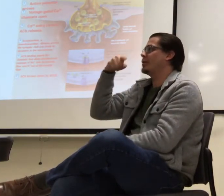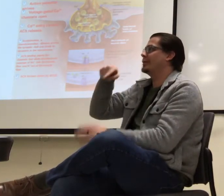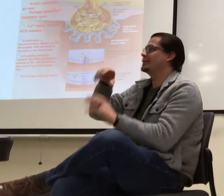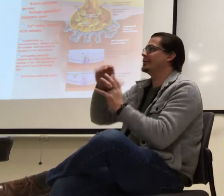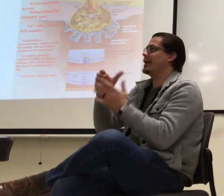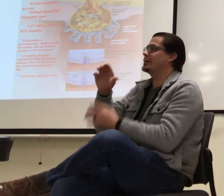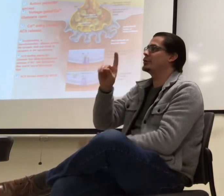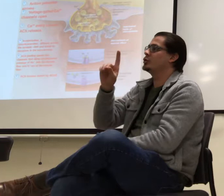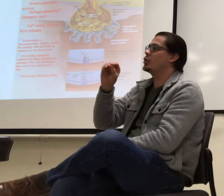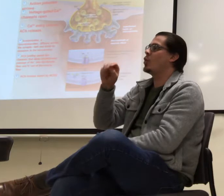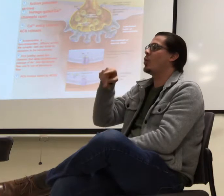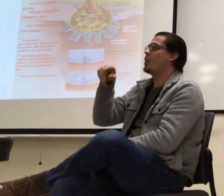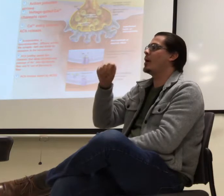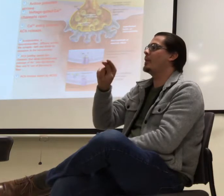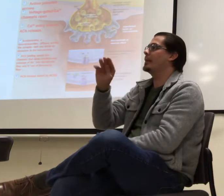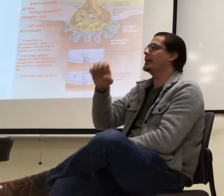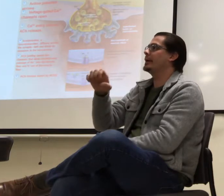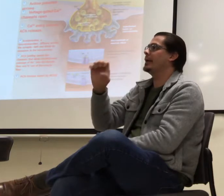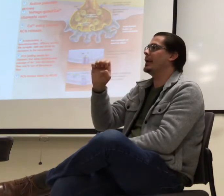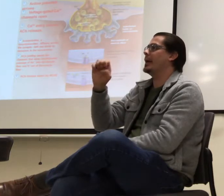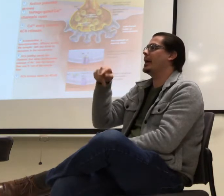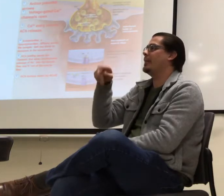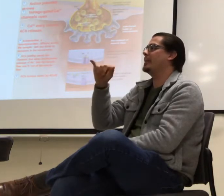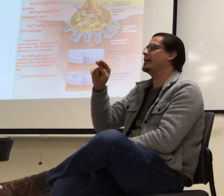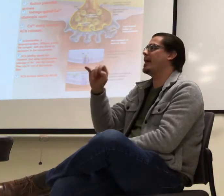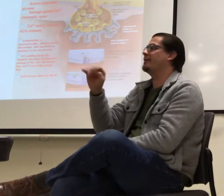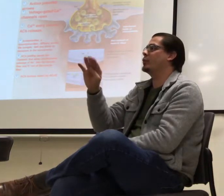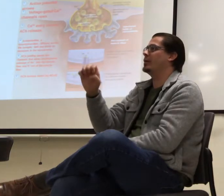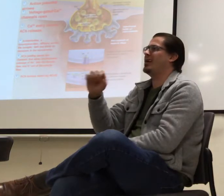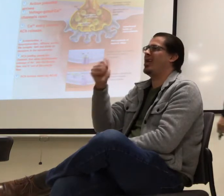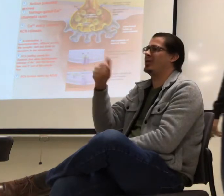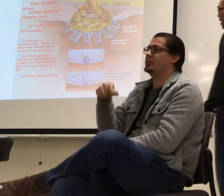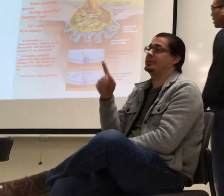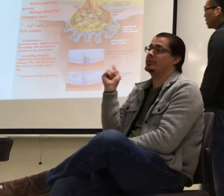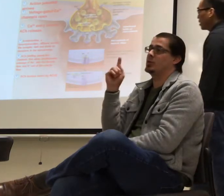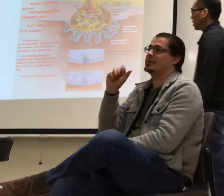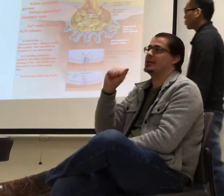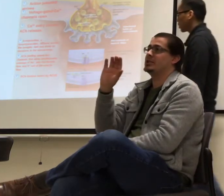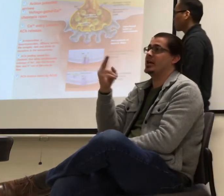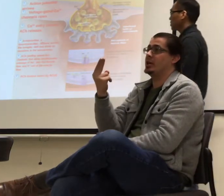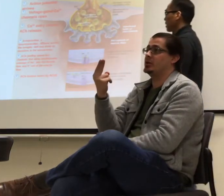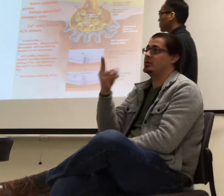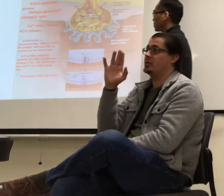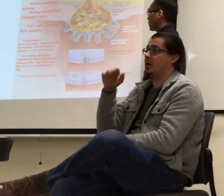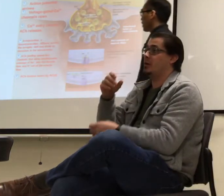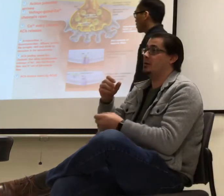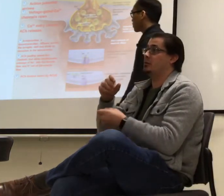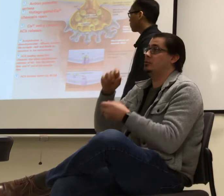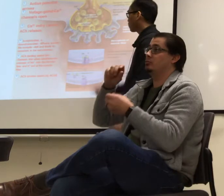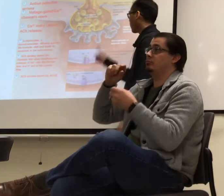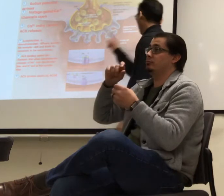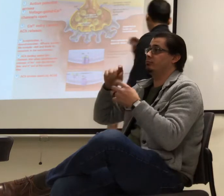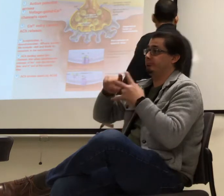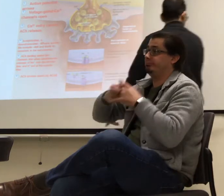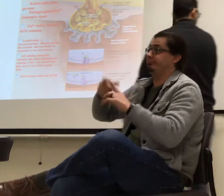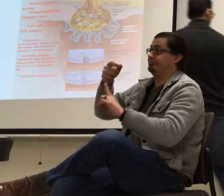Dopamine, epinephrine, there are other ones. But anyways, this one's ACH, the one that triggers muscle